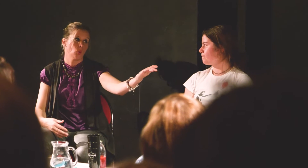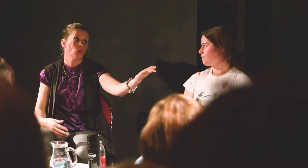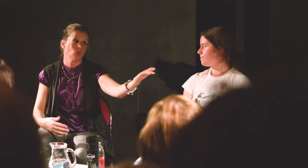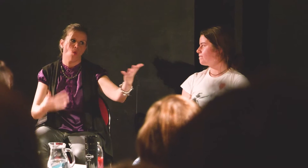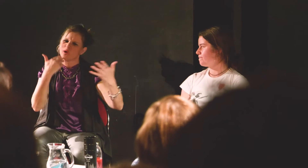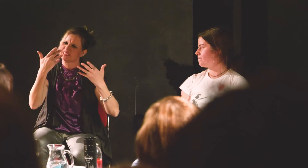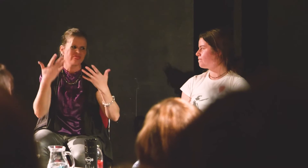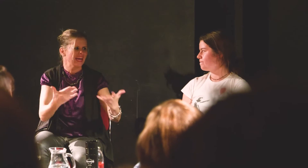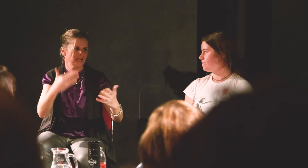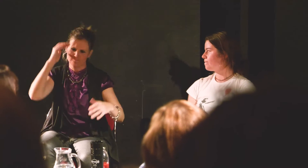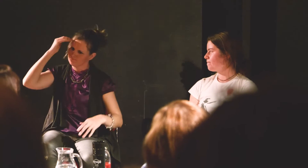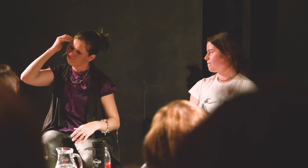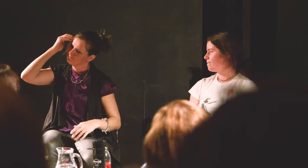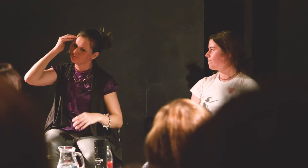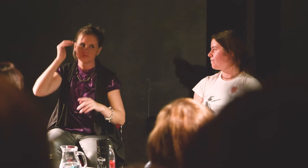your family was always there for you,